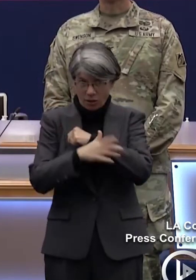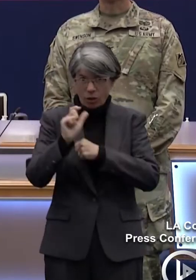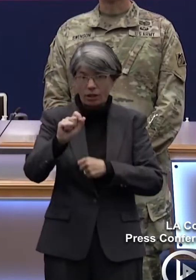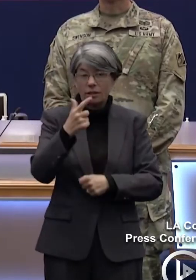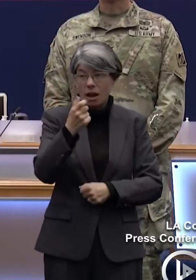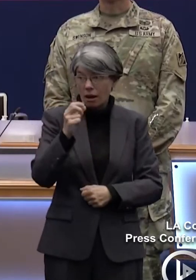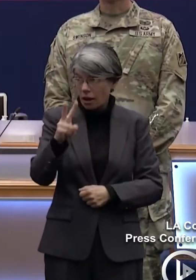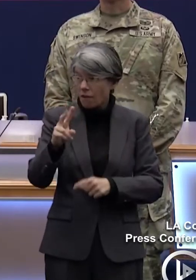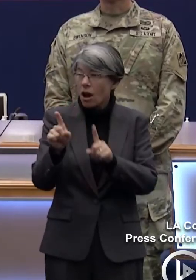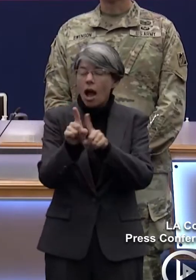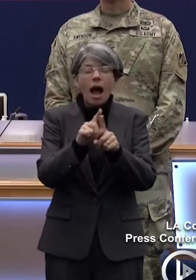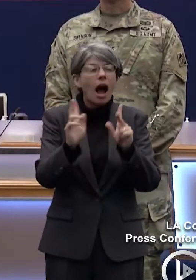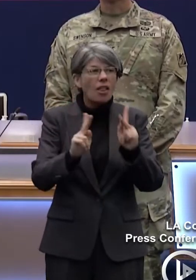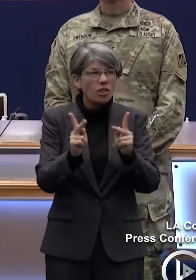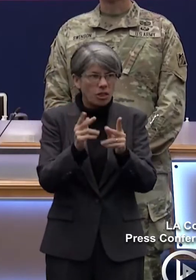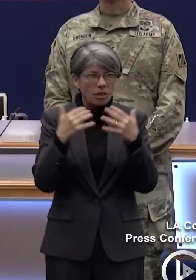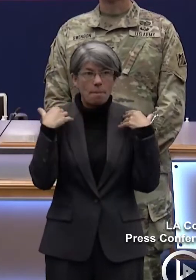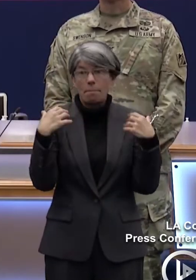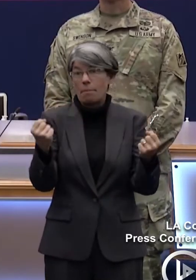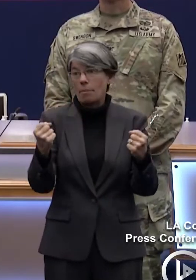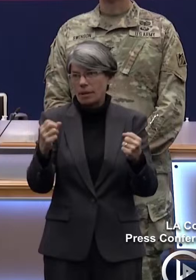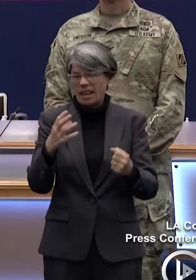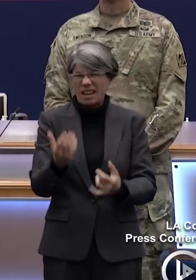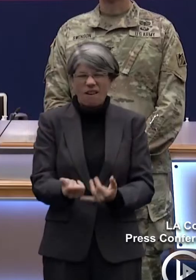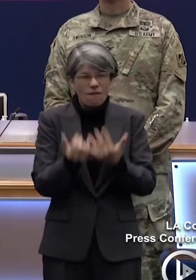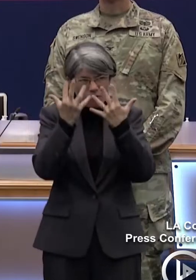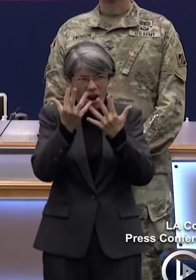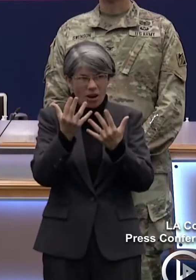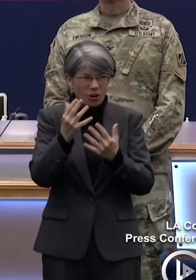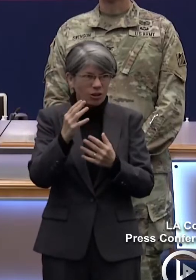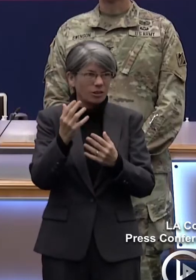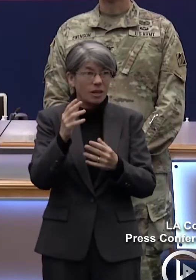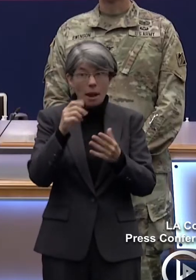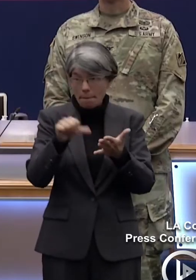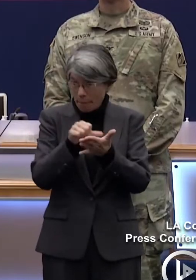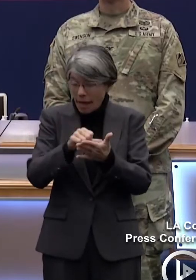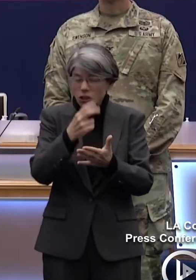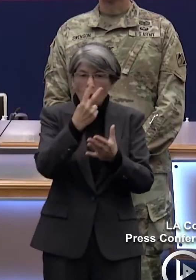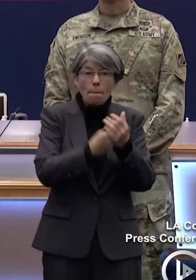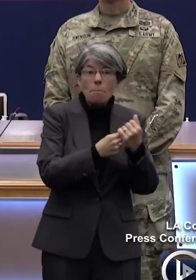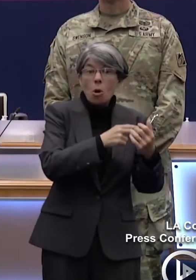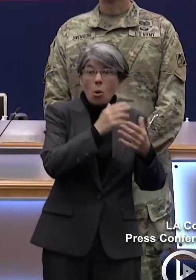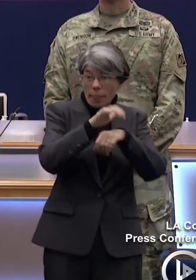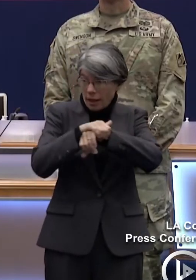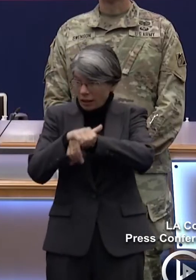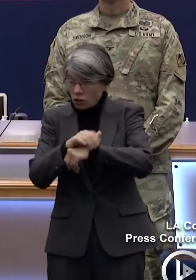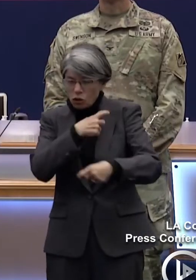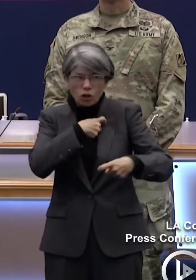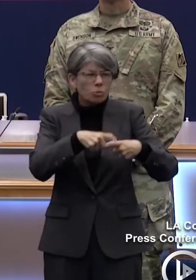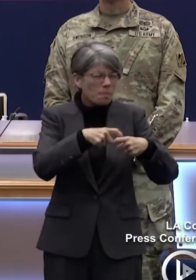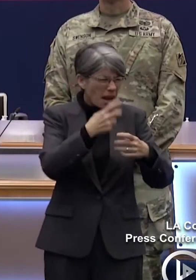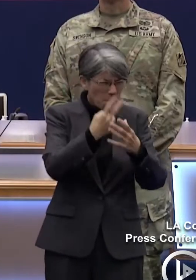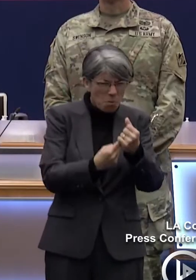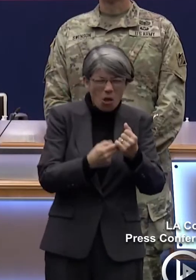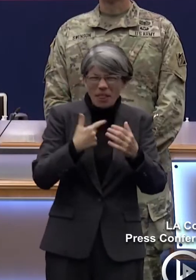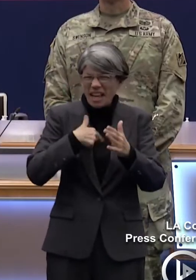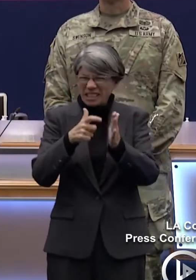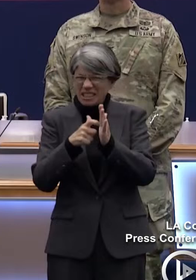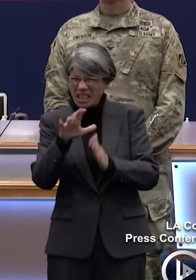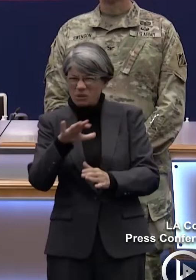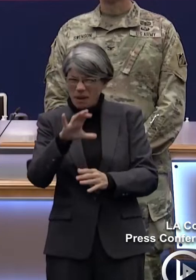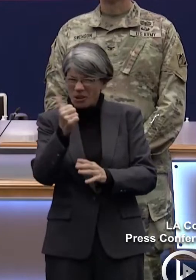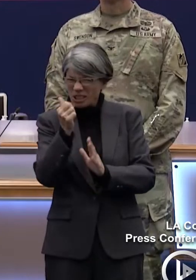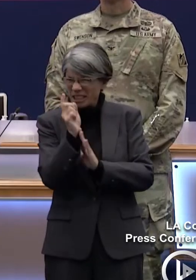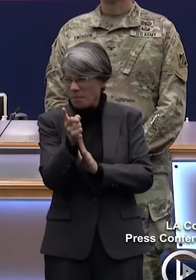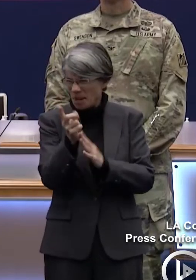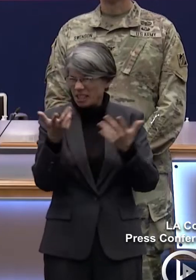recovery.lacounty.gov and on the Public Health Wildfire page in English and Spanish, and it takes probably about 10 minutes